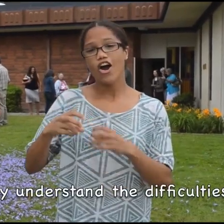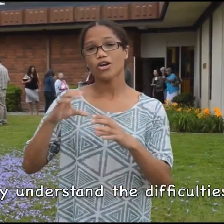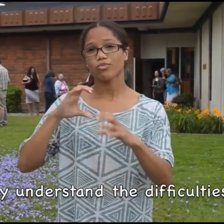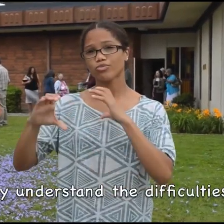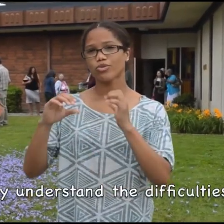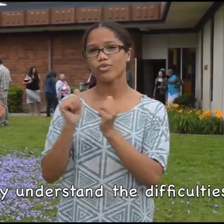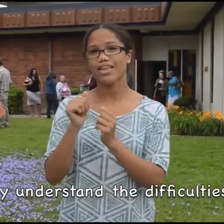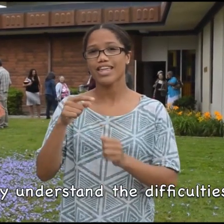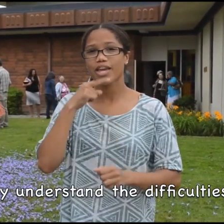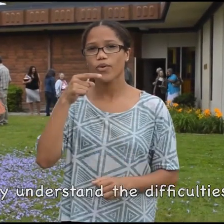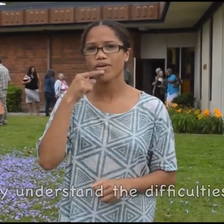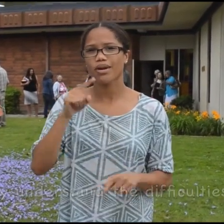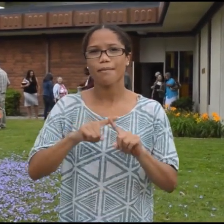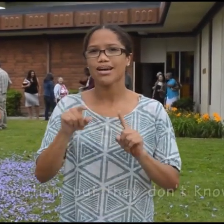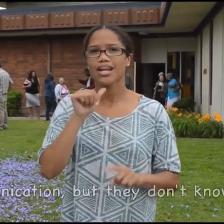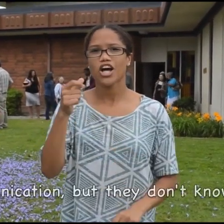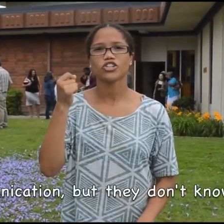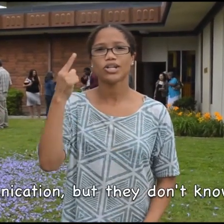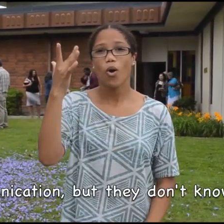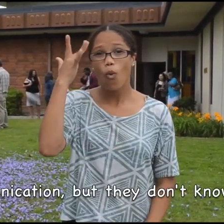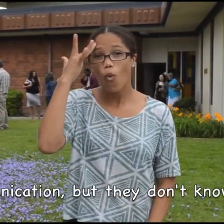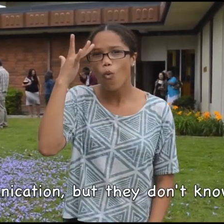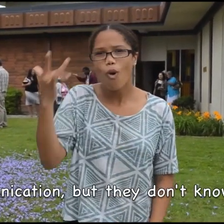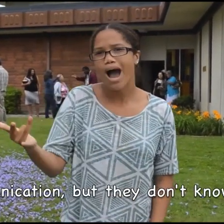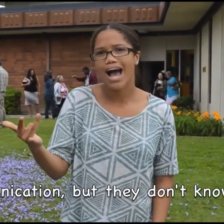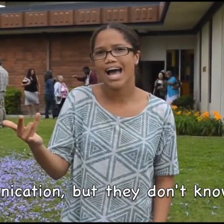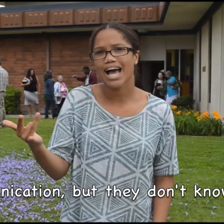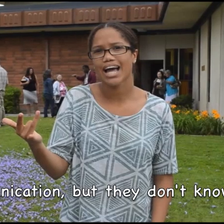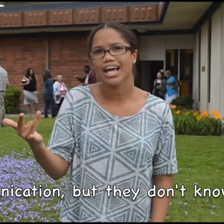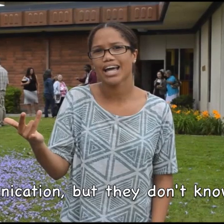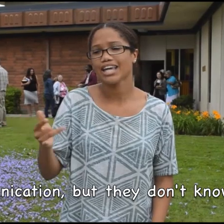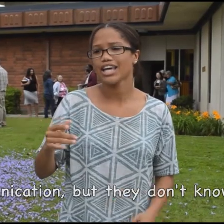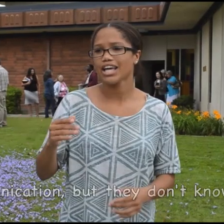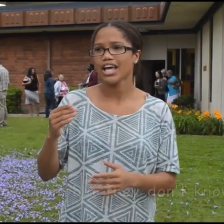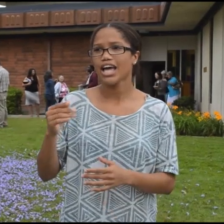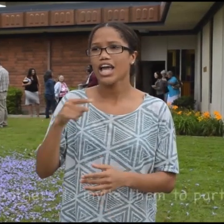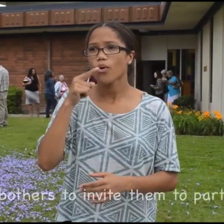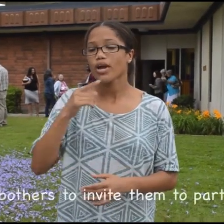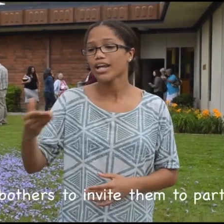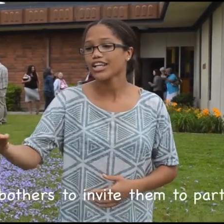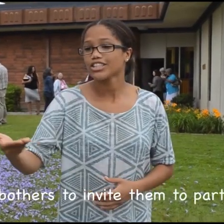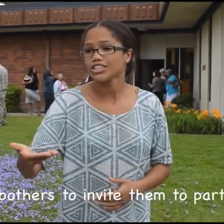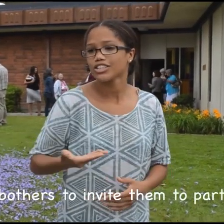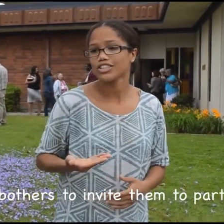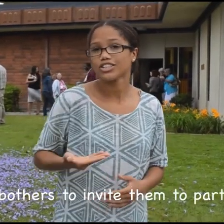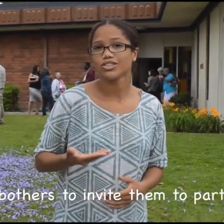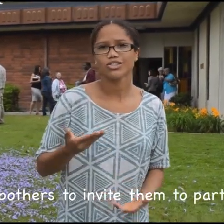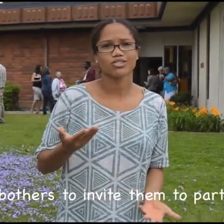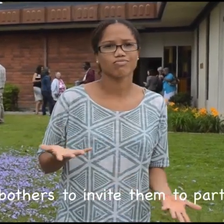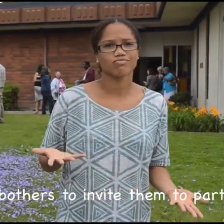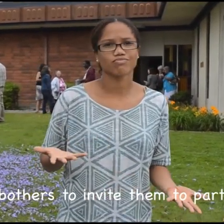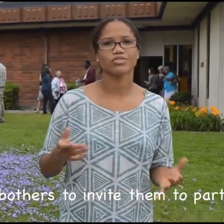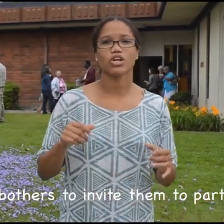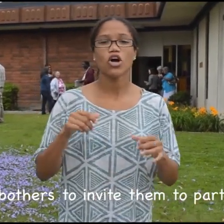understand the difficulties in communication, but they don't know why no one bothers to invite them to